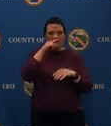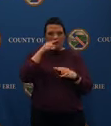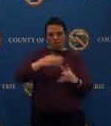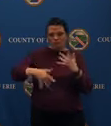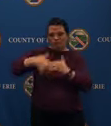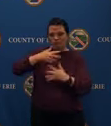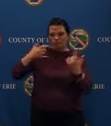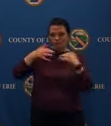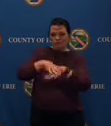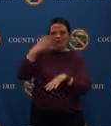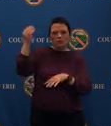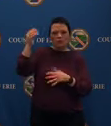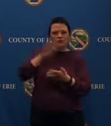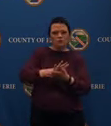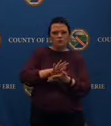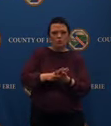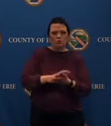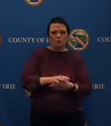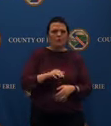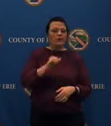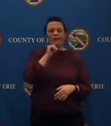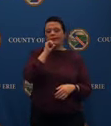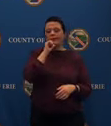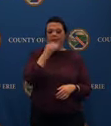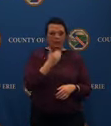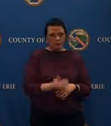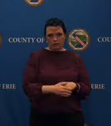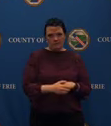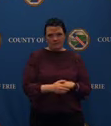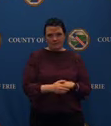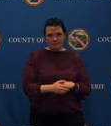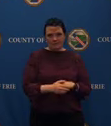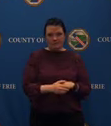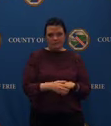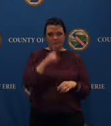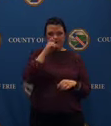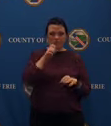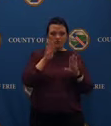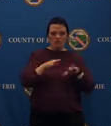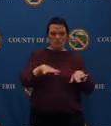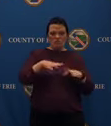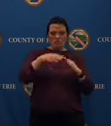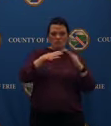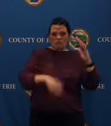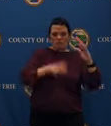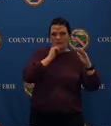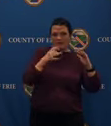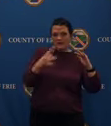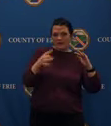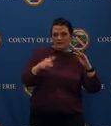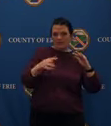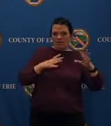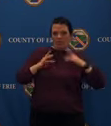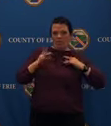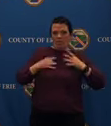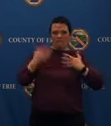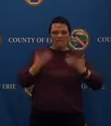congregating outside their schools. Not good, because there are children under the age of 18 who are